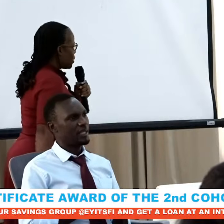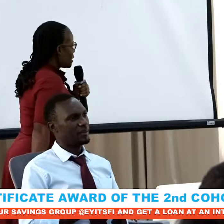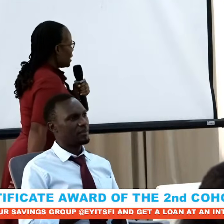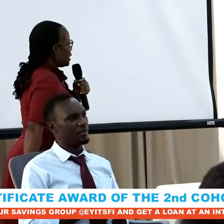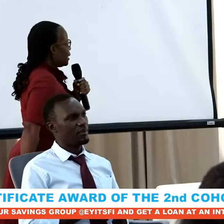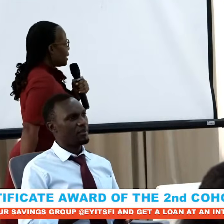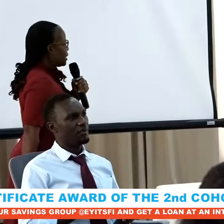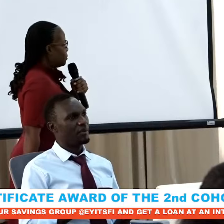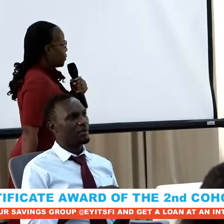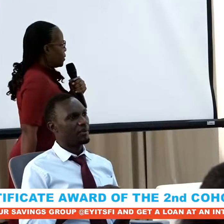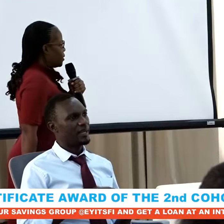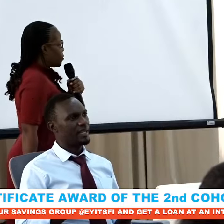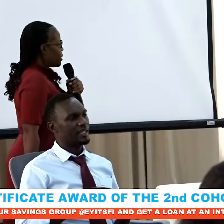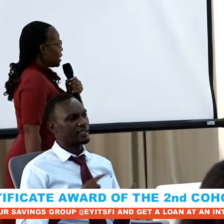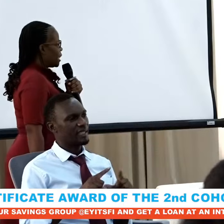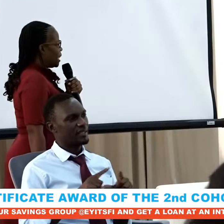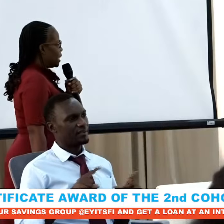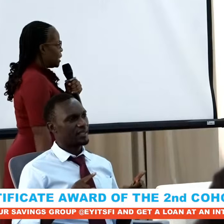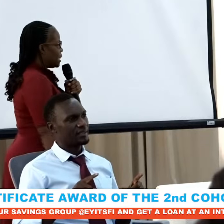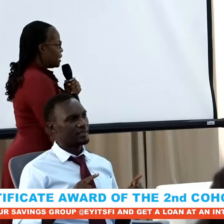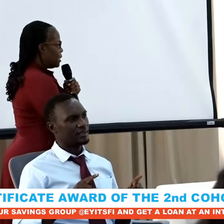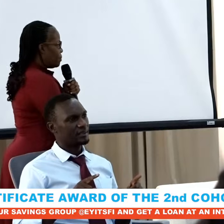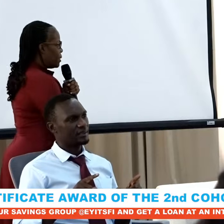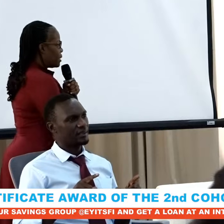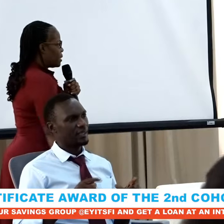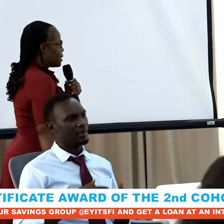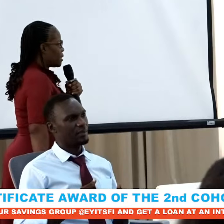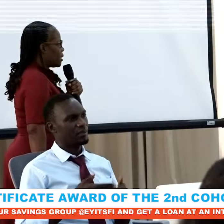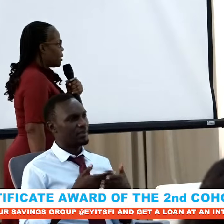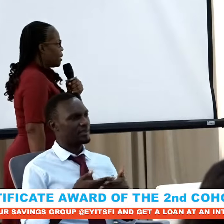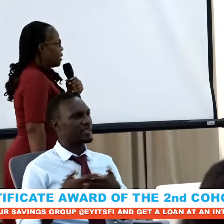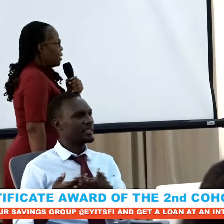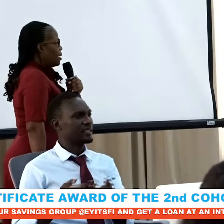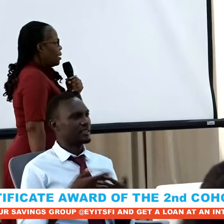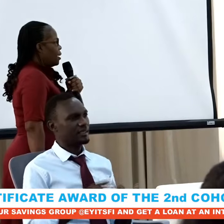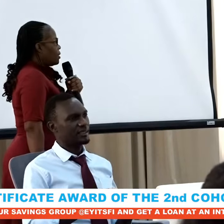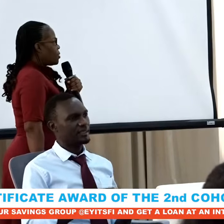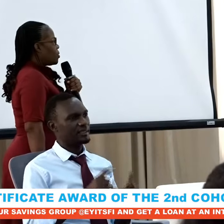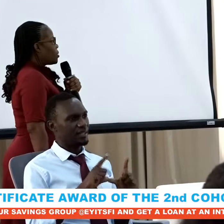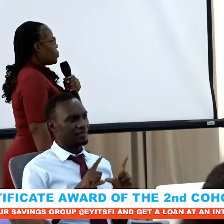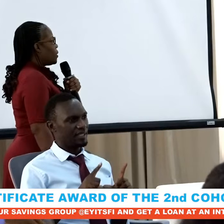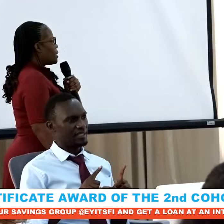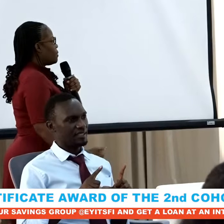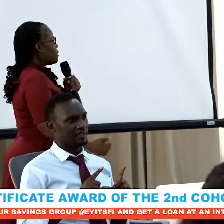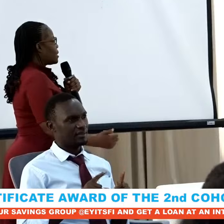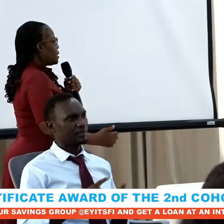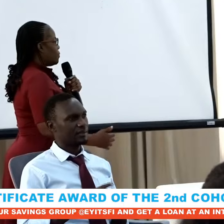Vice Chancellor, Academic Registrar, and the Dean here present. The students will receive the